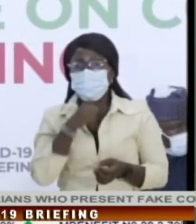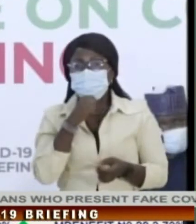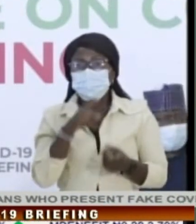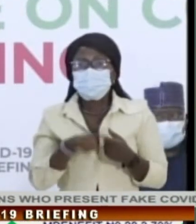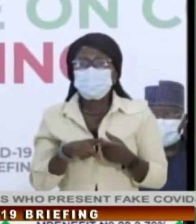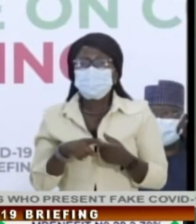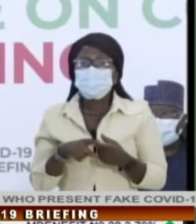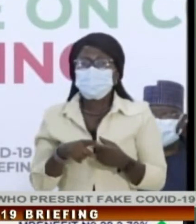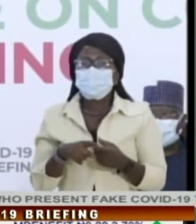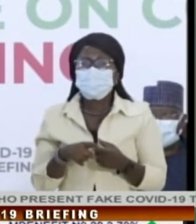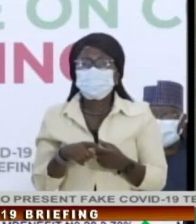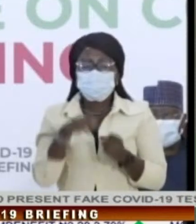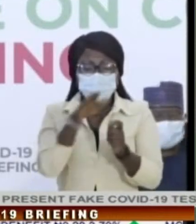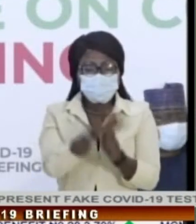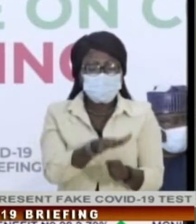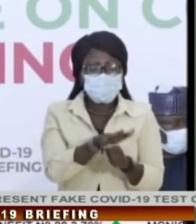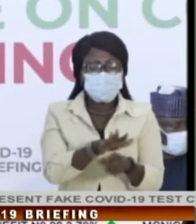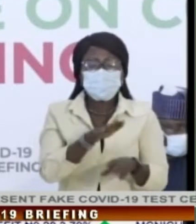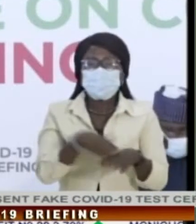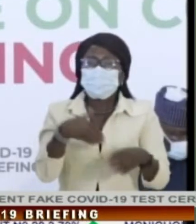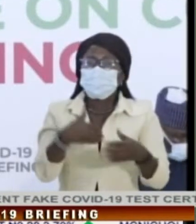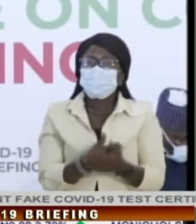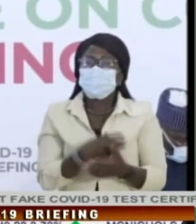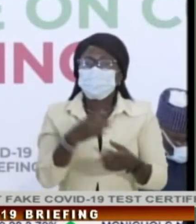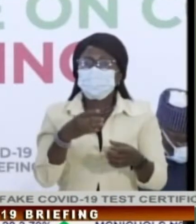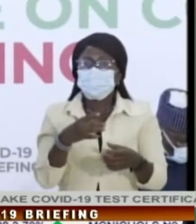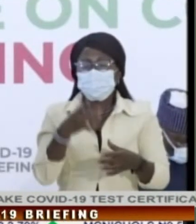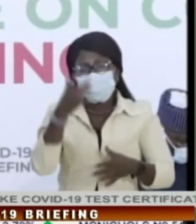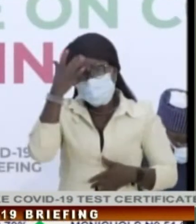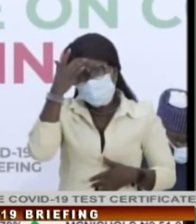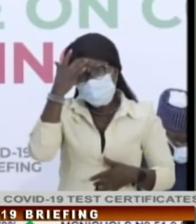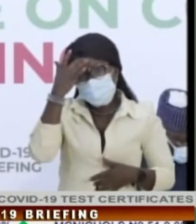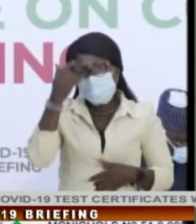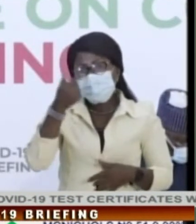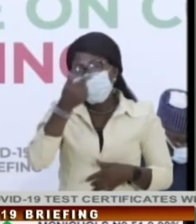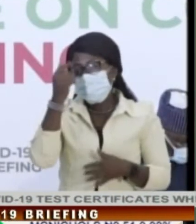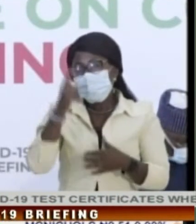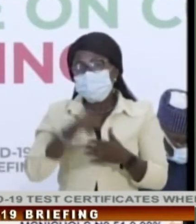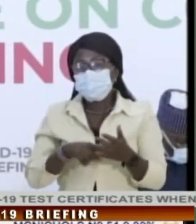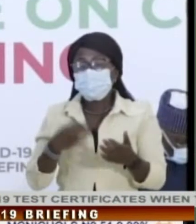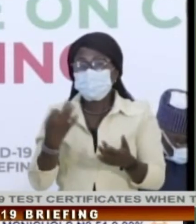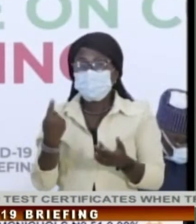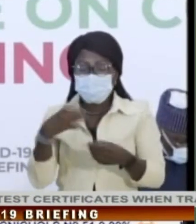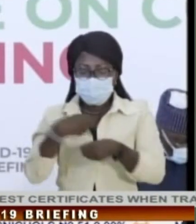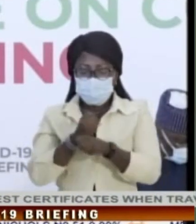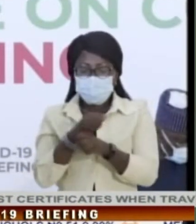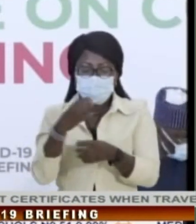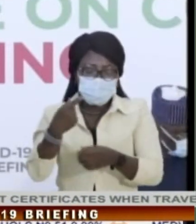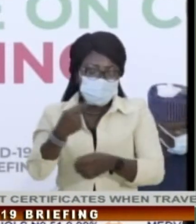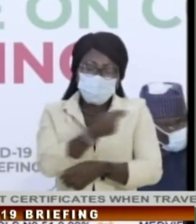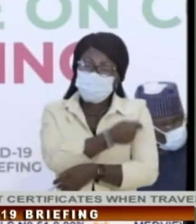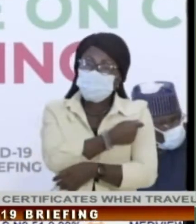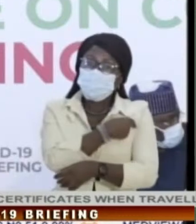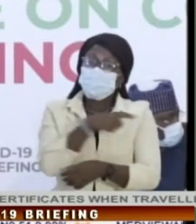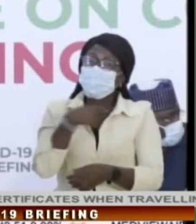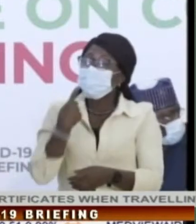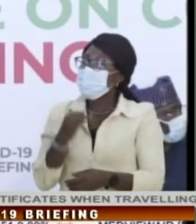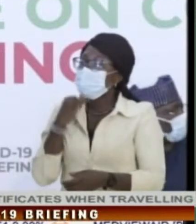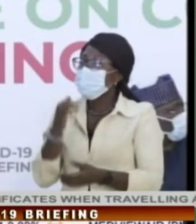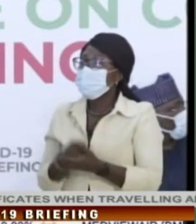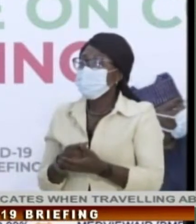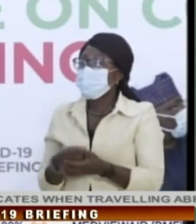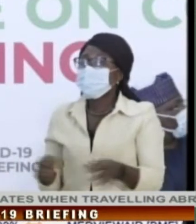much about this new strain, right? What the manufacturers have indicated is that even if there's a